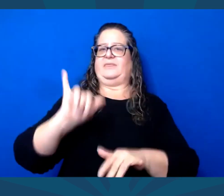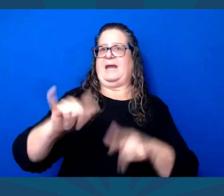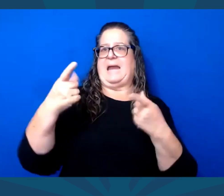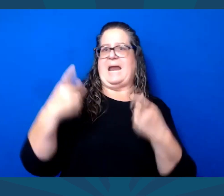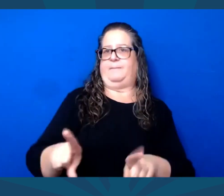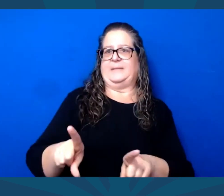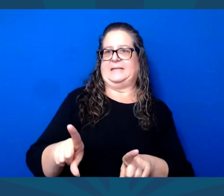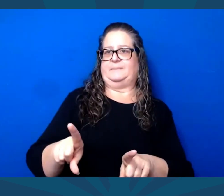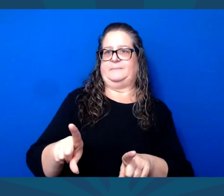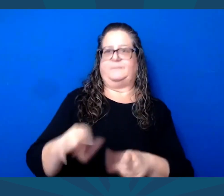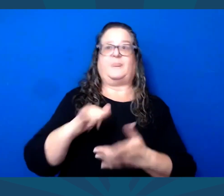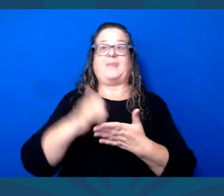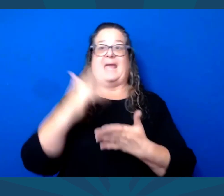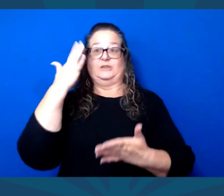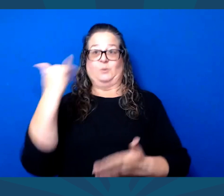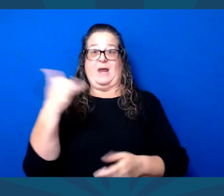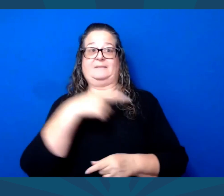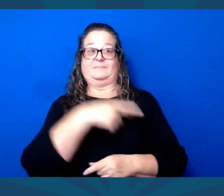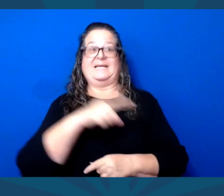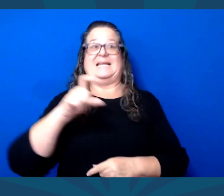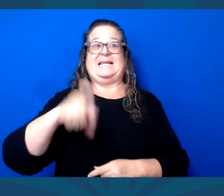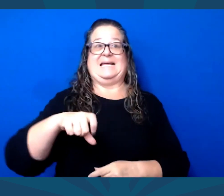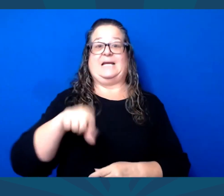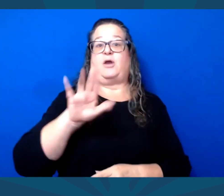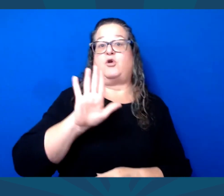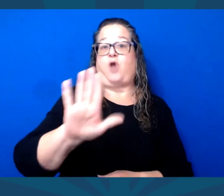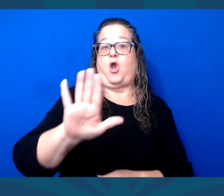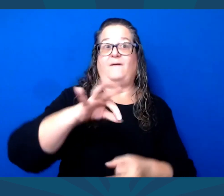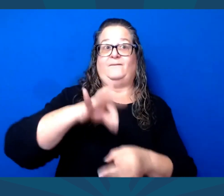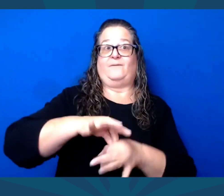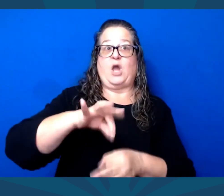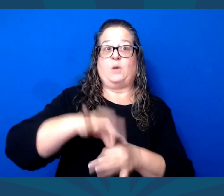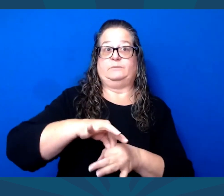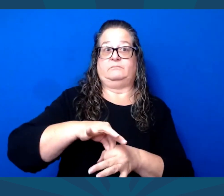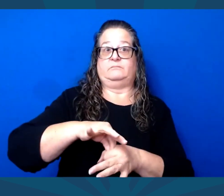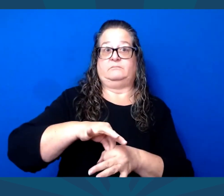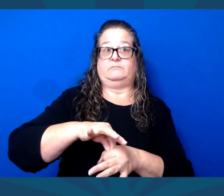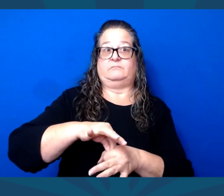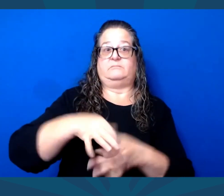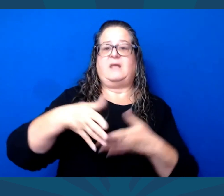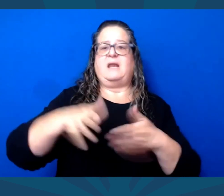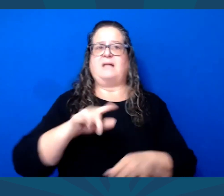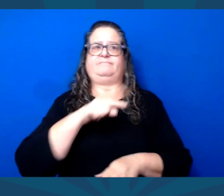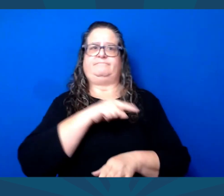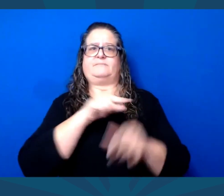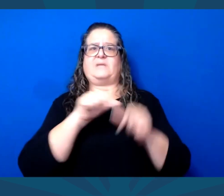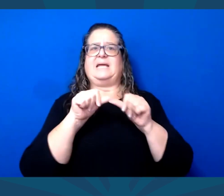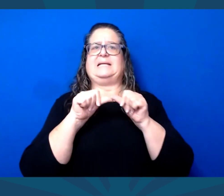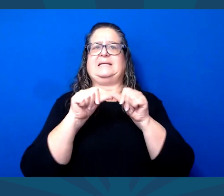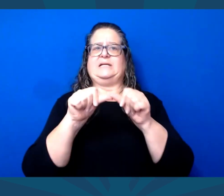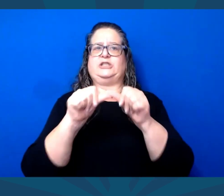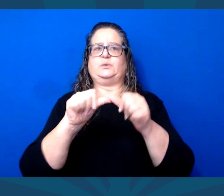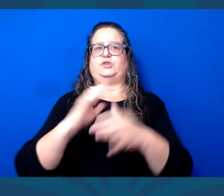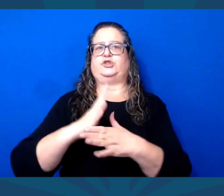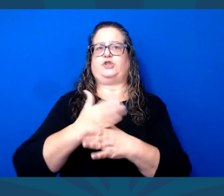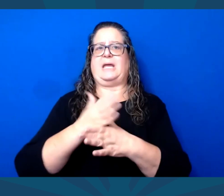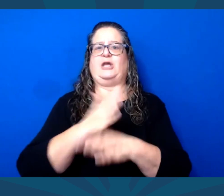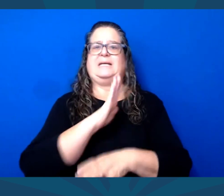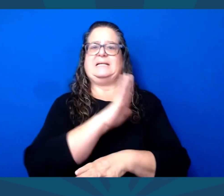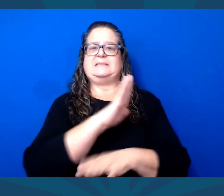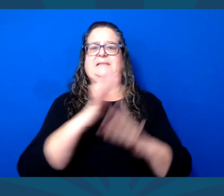California. We can't let that happen. That's why I need your vote. Let me